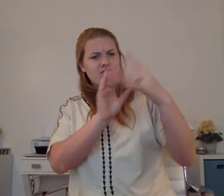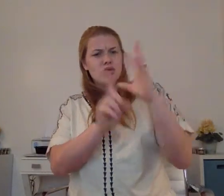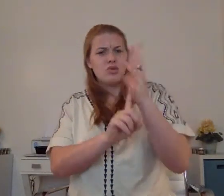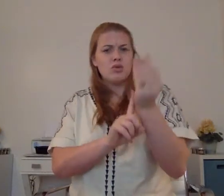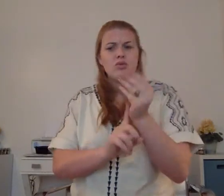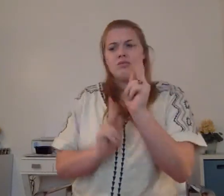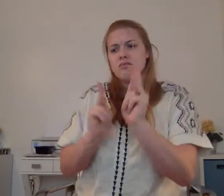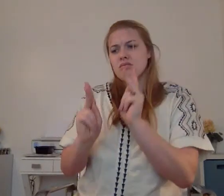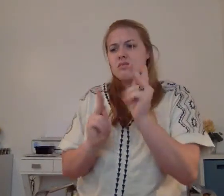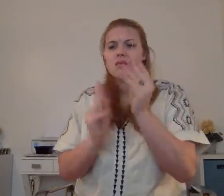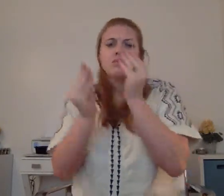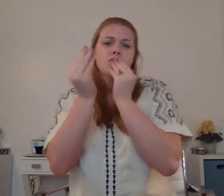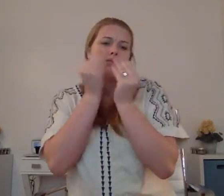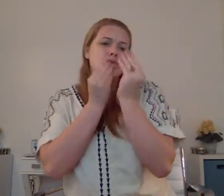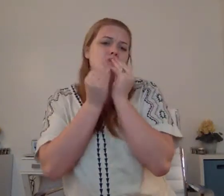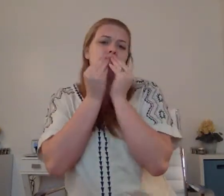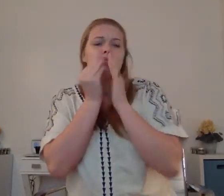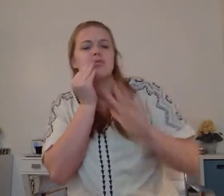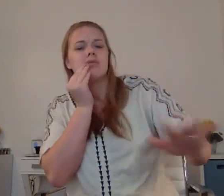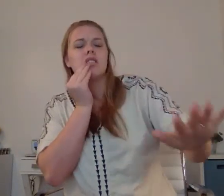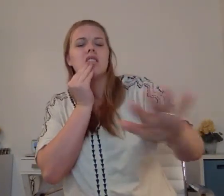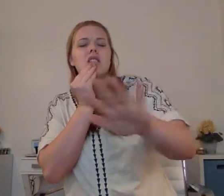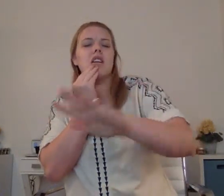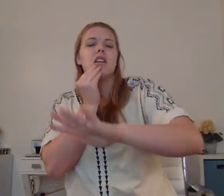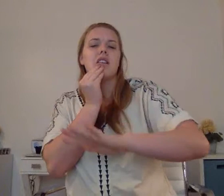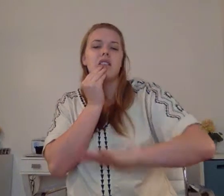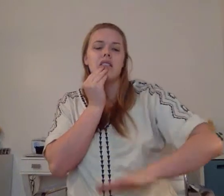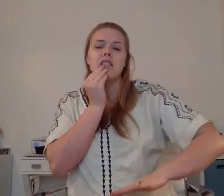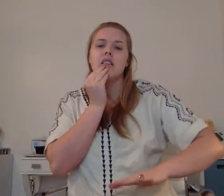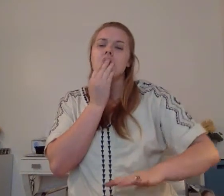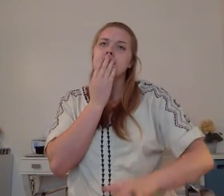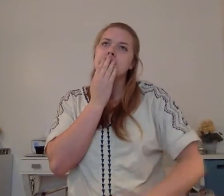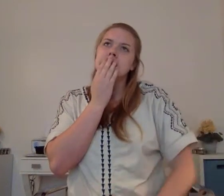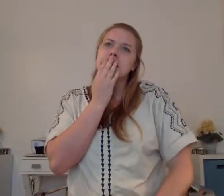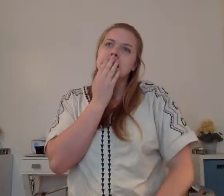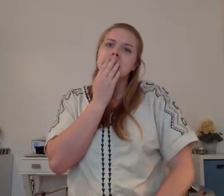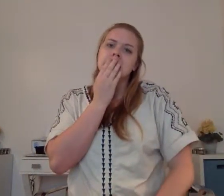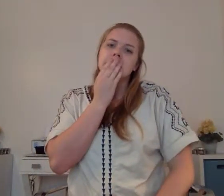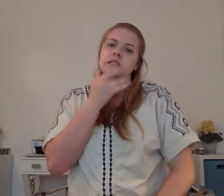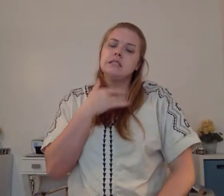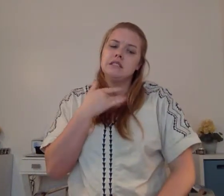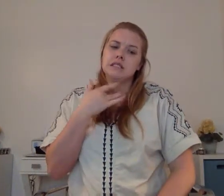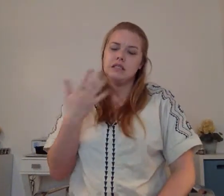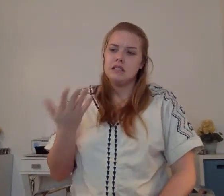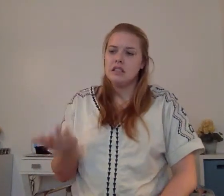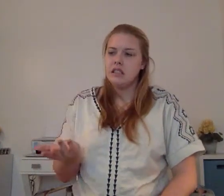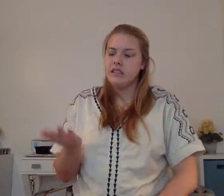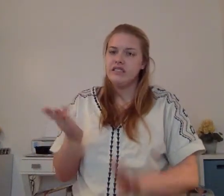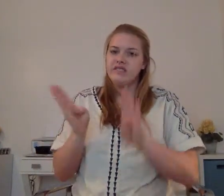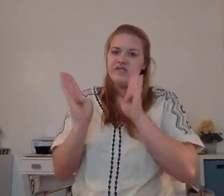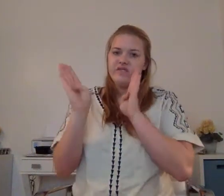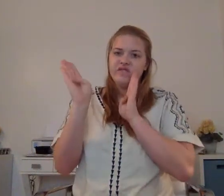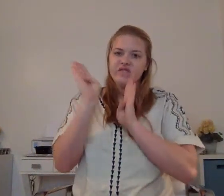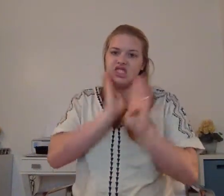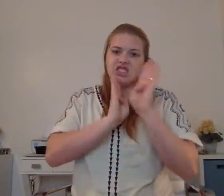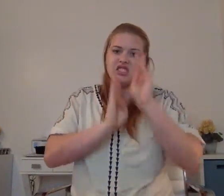the food, and yet at the same time we feel increasingly frustrated by its politics and